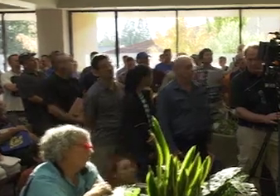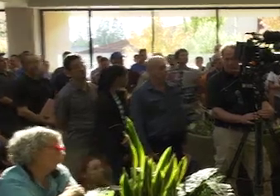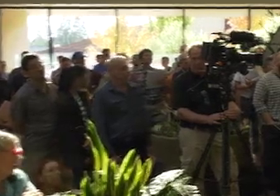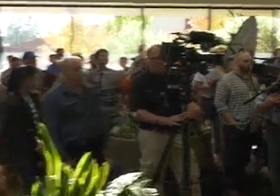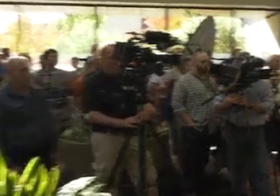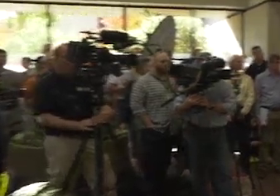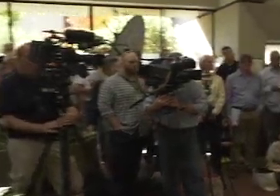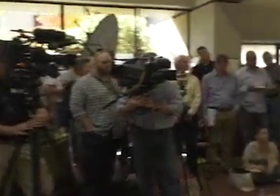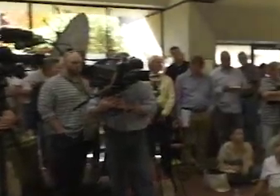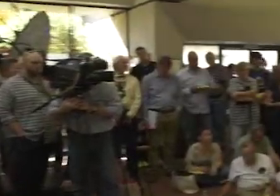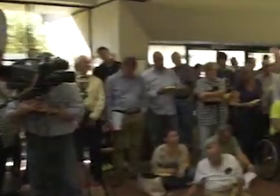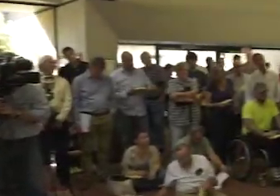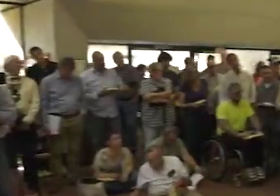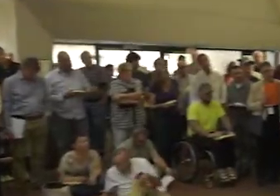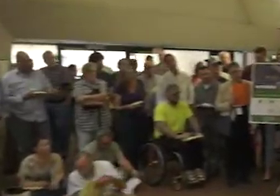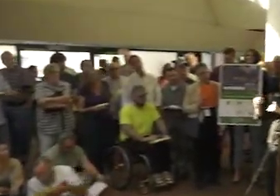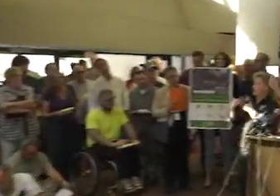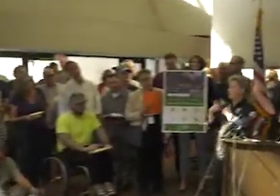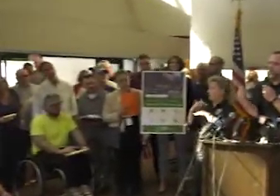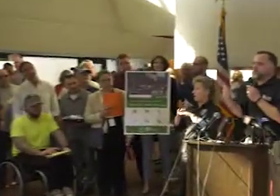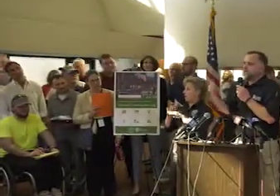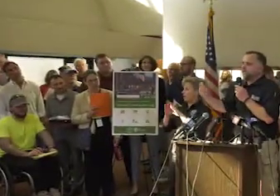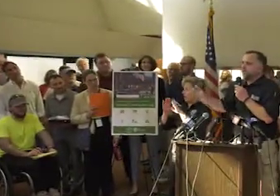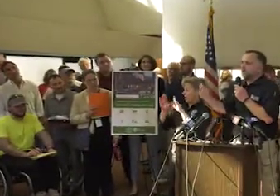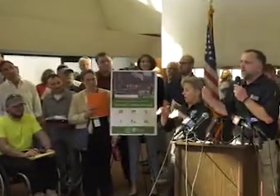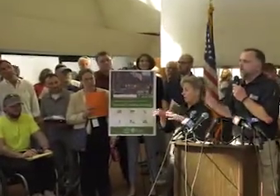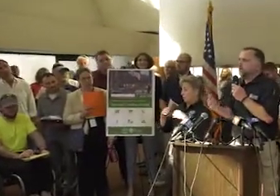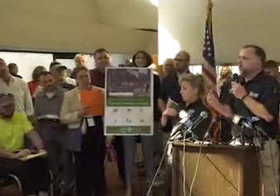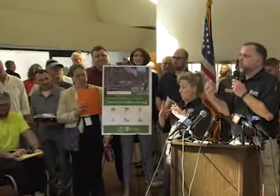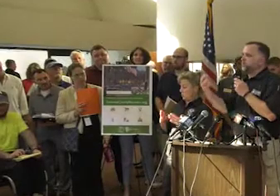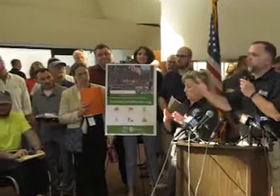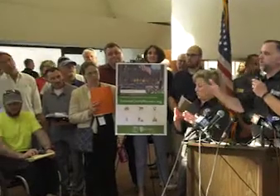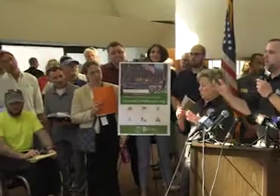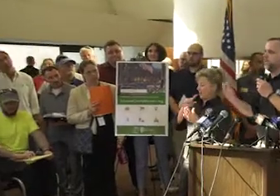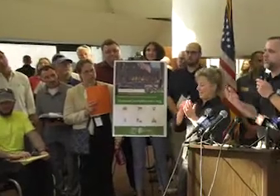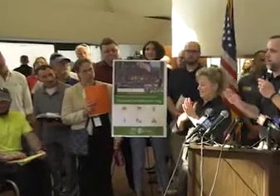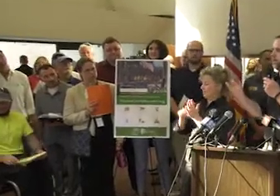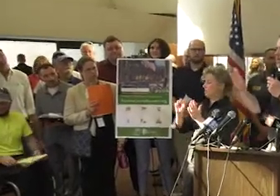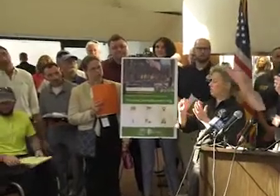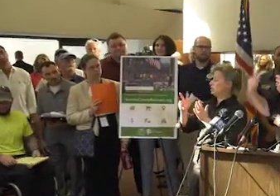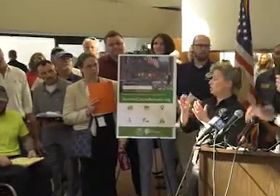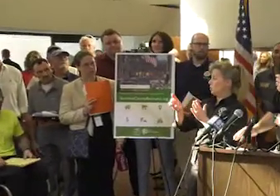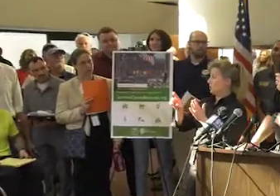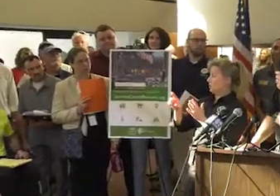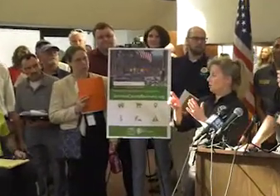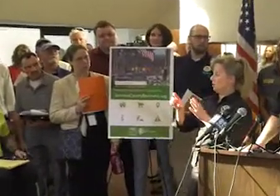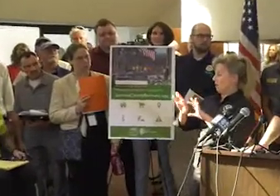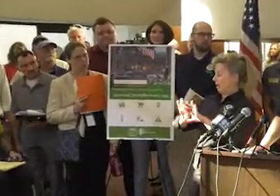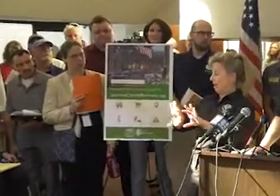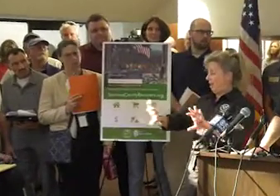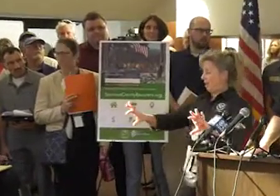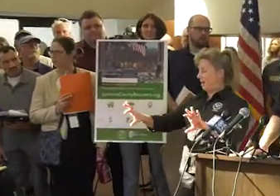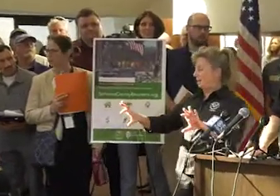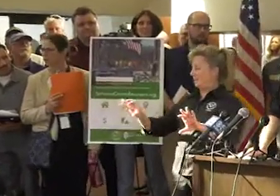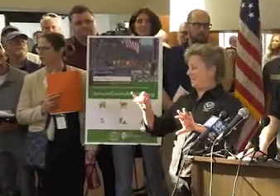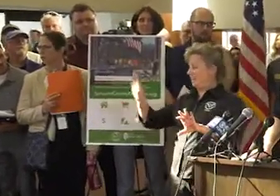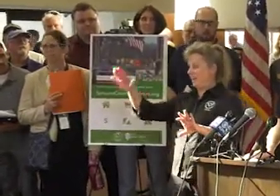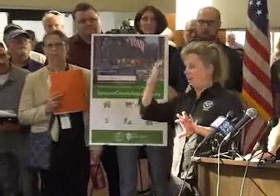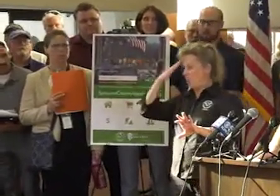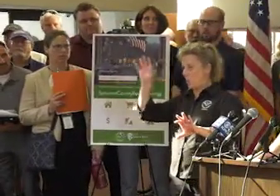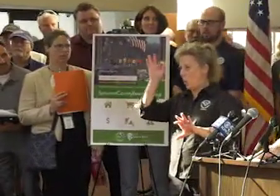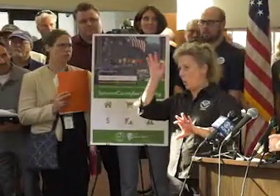So the question is about how we can put the burden on a homeowner to identify where sewer lines are when they may not be aware of it, where it